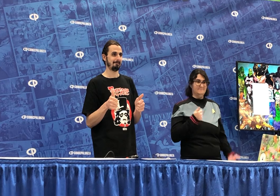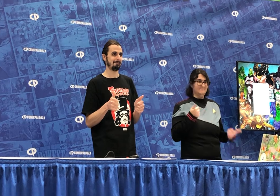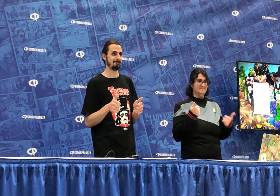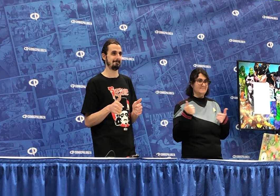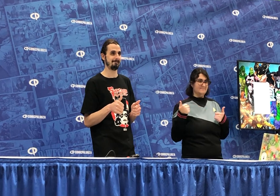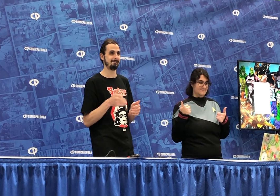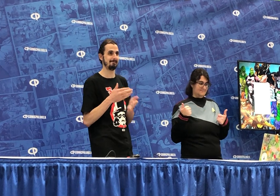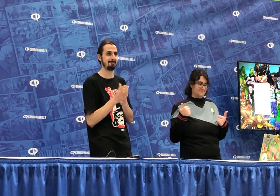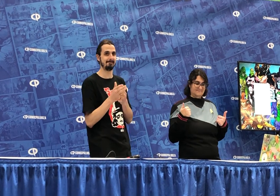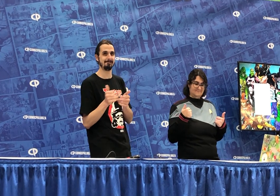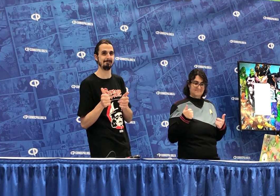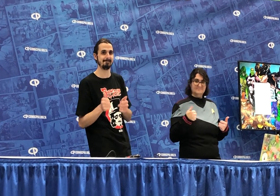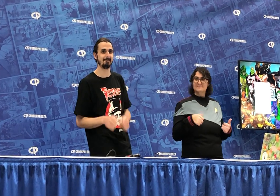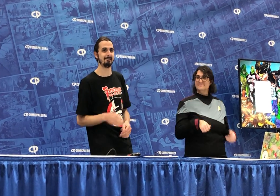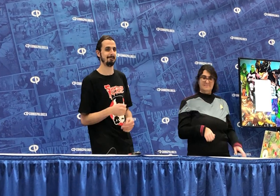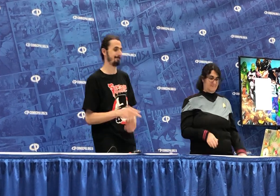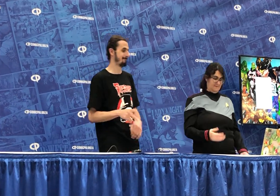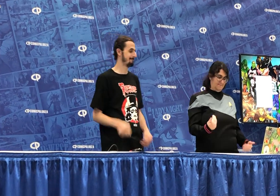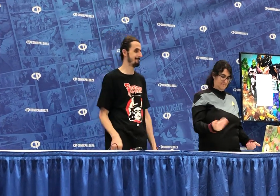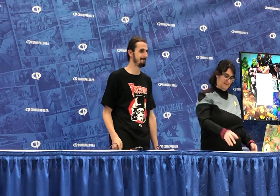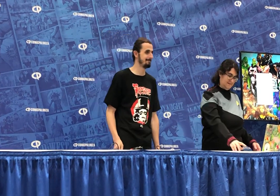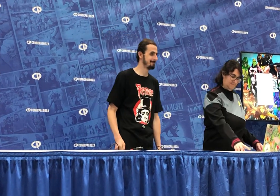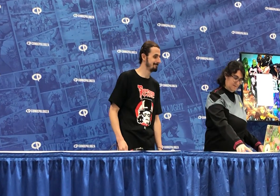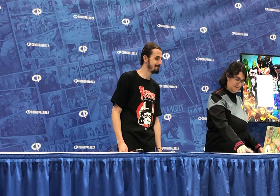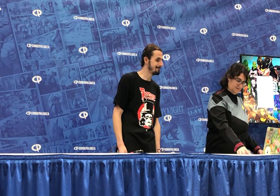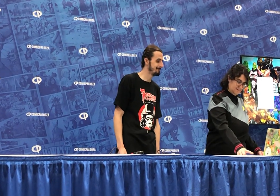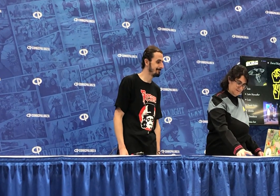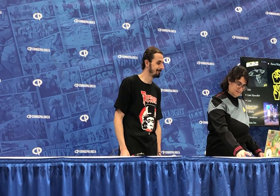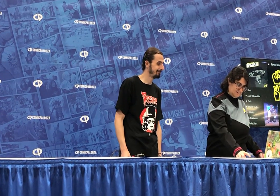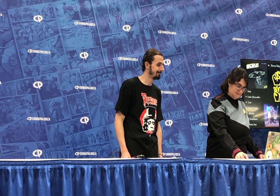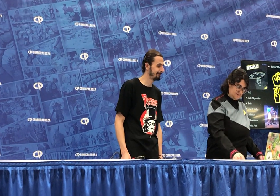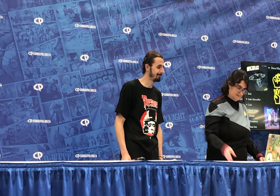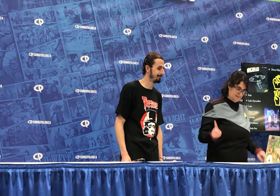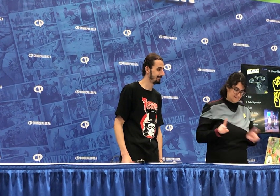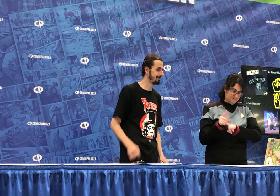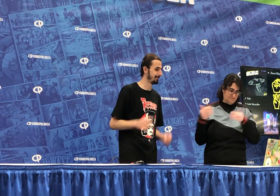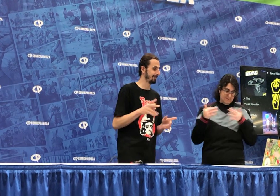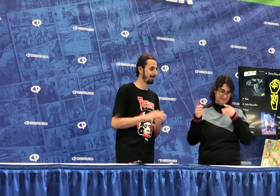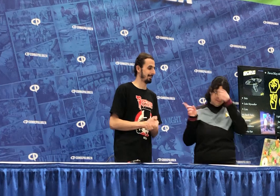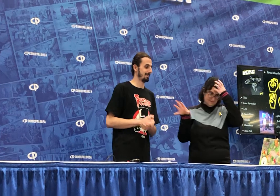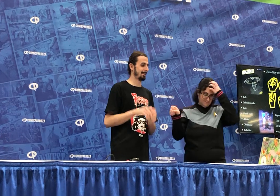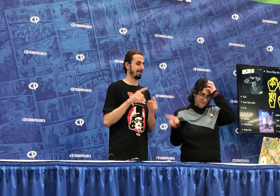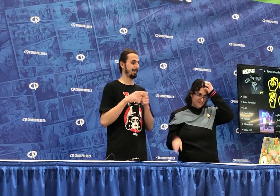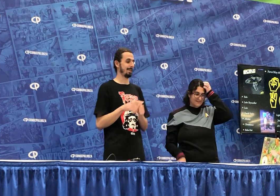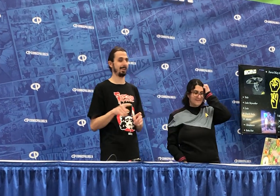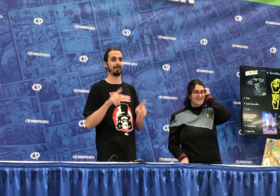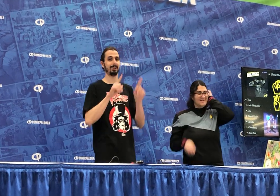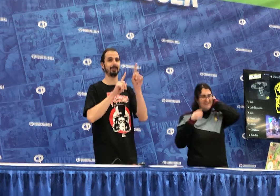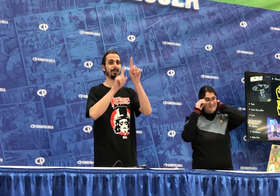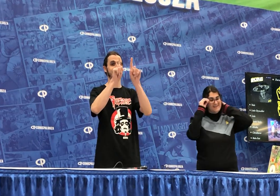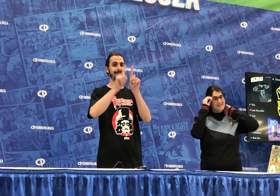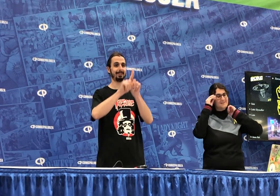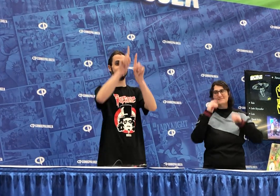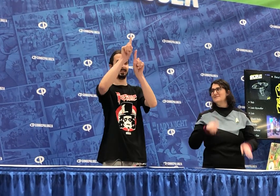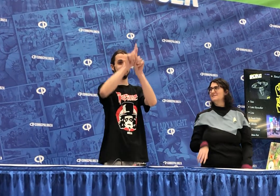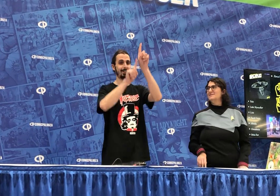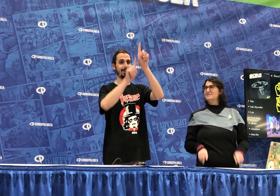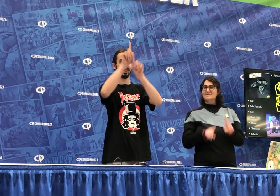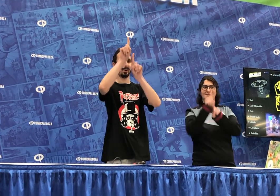All right, everybody good? Okay, let's go to the next slide. All right, now we've got Star Wars signs. So this is the sign